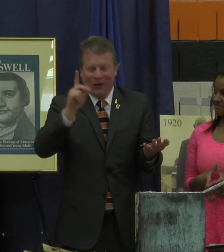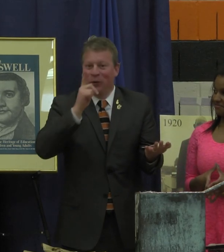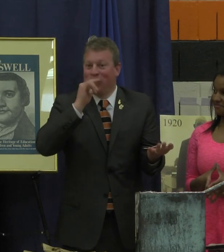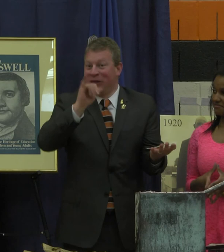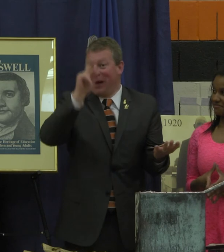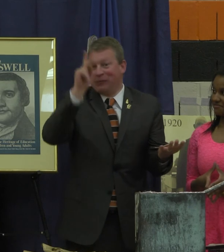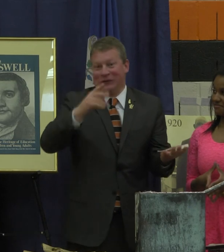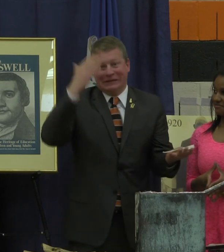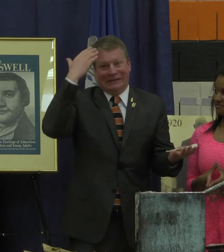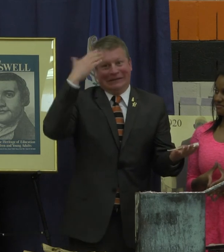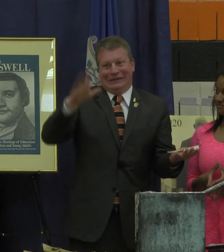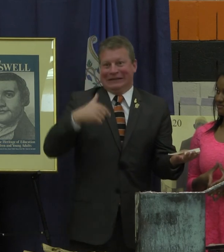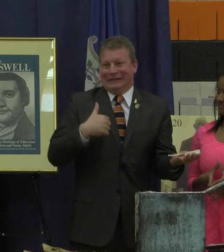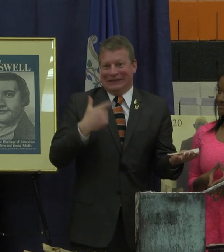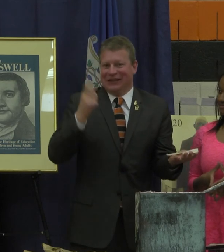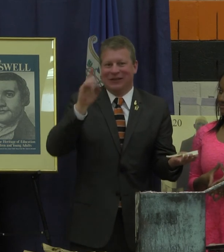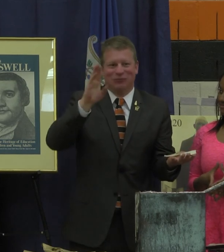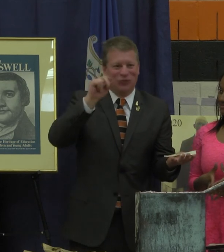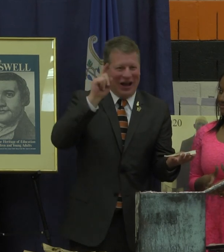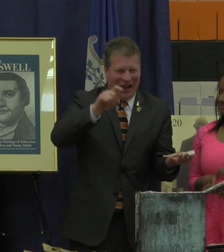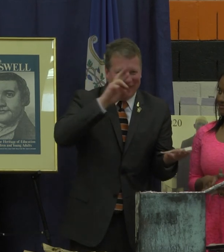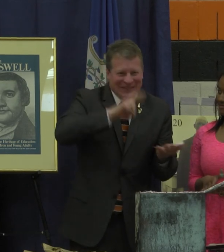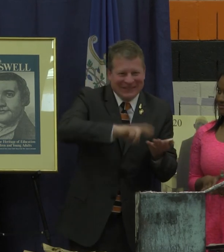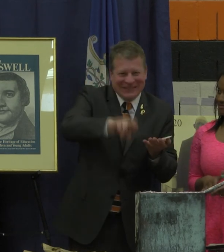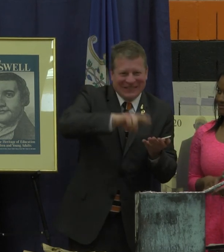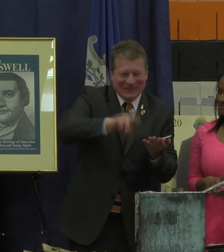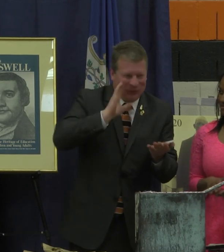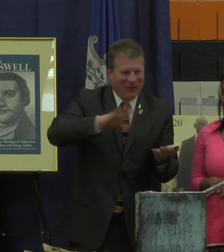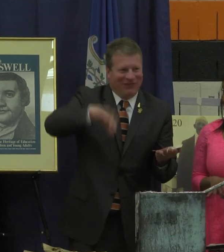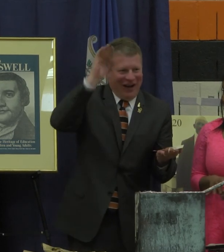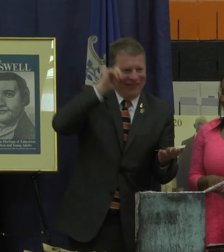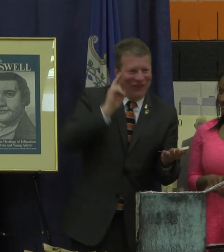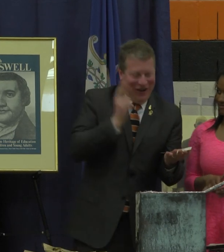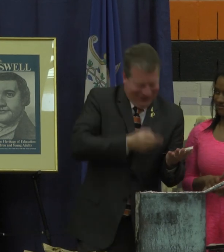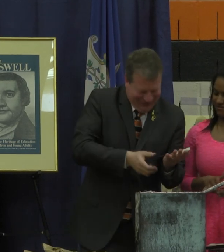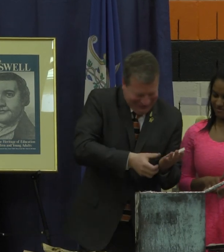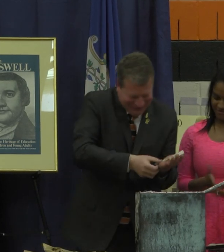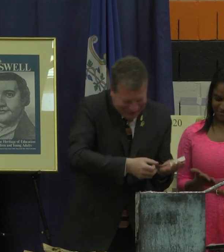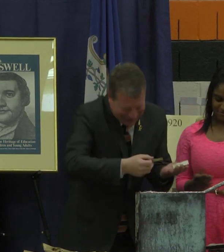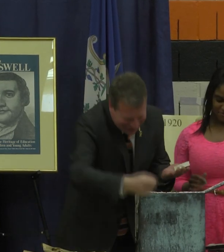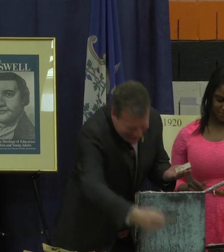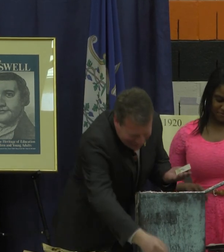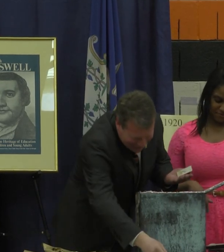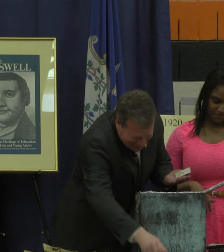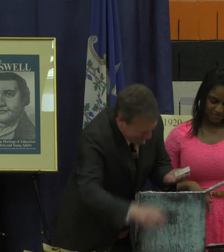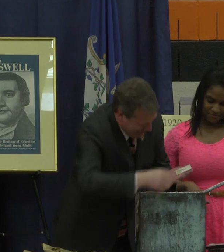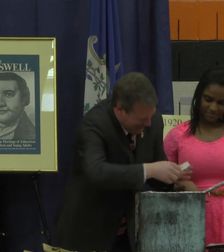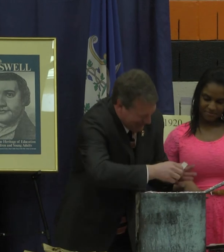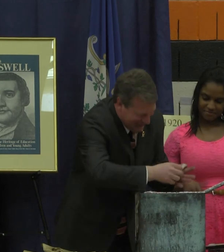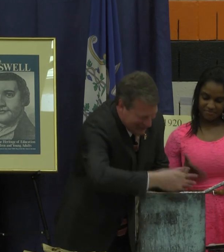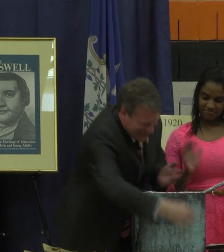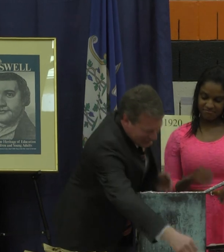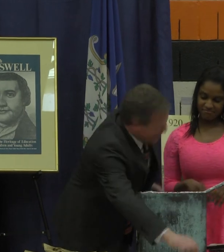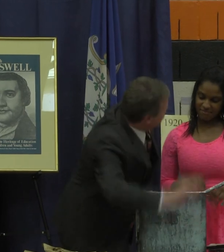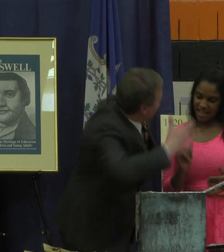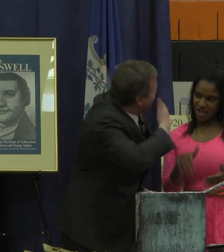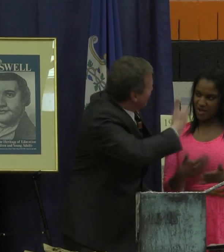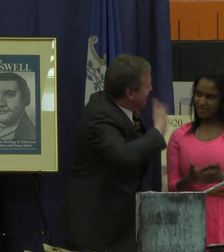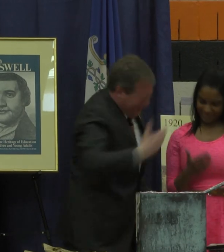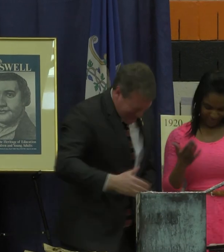F-O-K. I don't know who F-O-K is. Brad, you're going to have to look into this and find out for us. Okay,